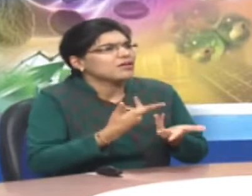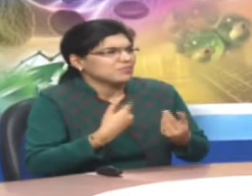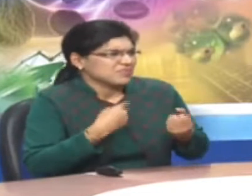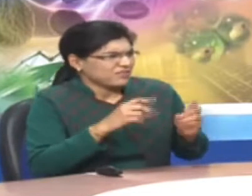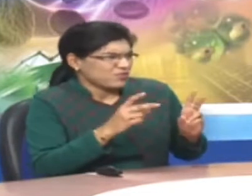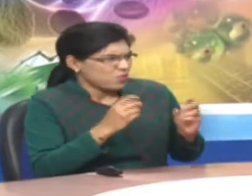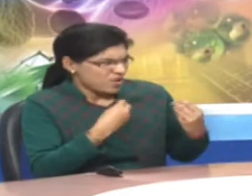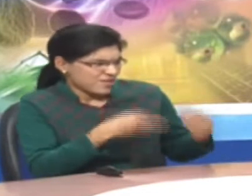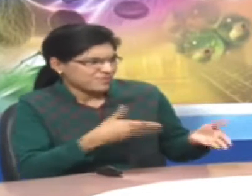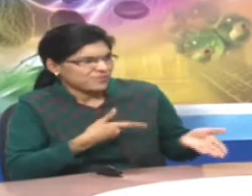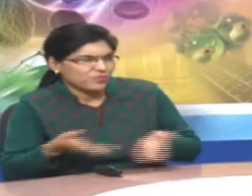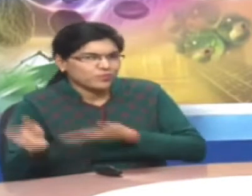you didn't shoot sooner."